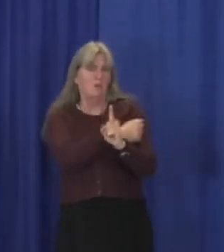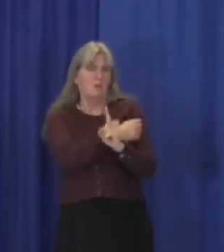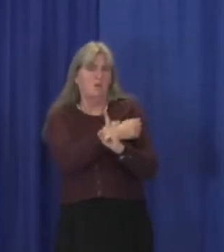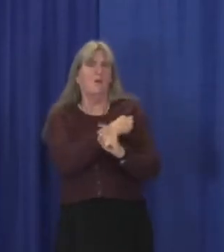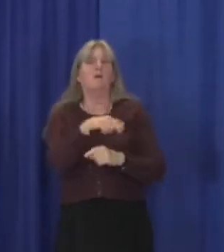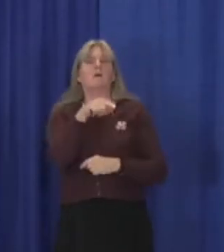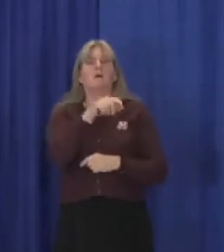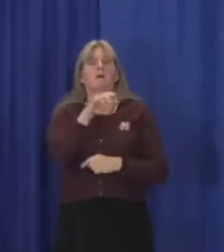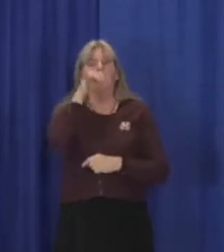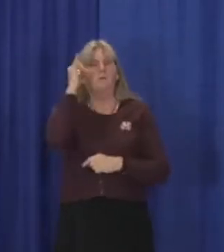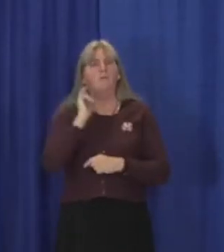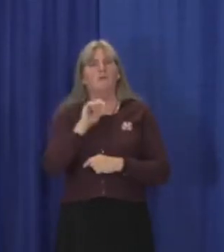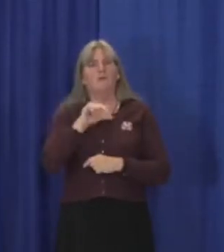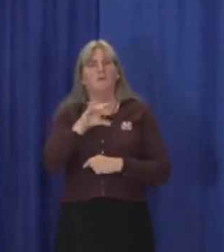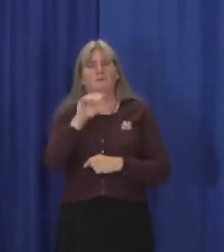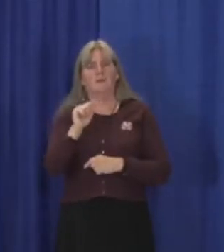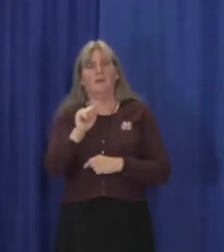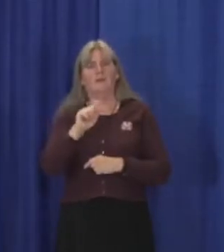yukon.ca/thisisourshot.